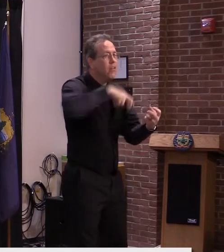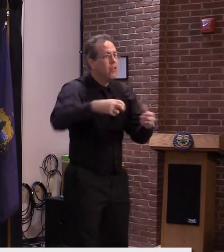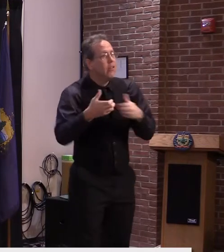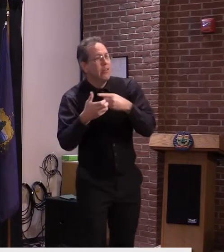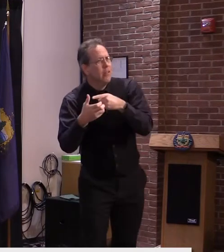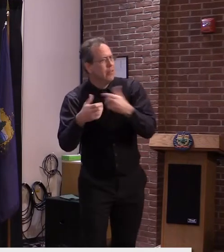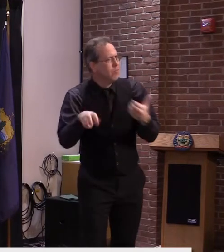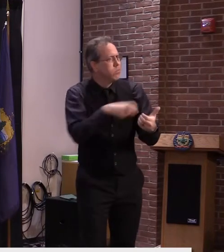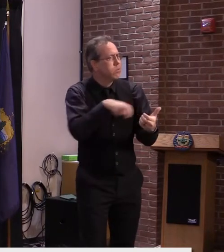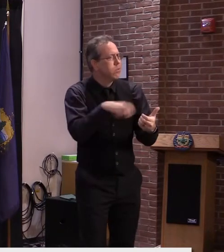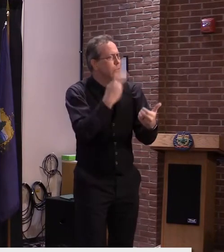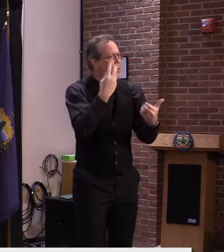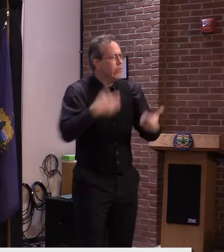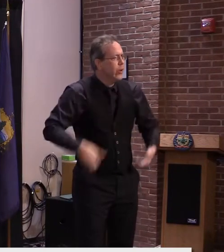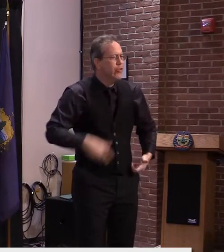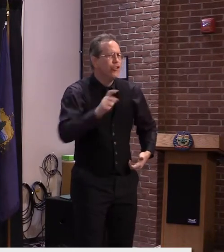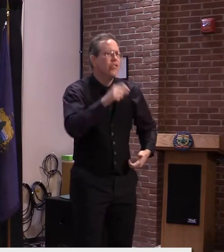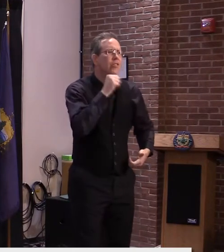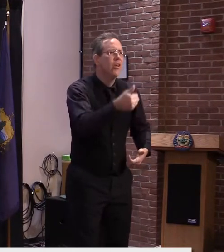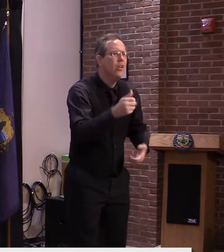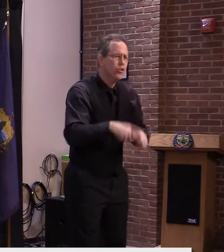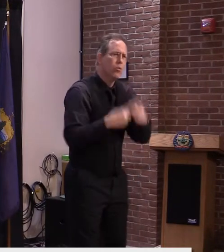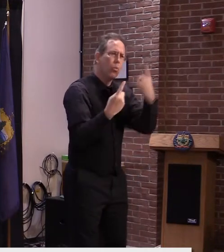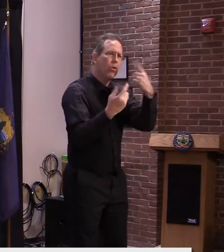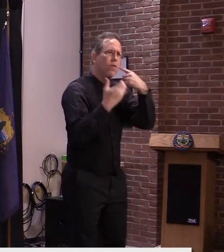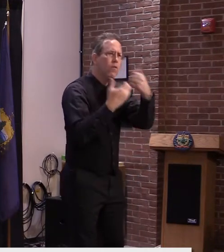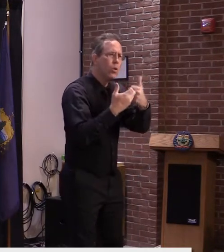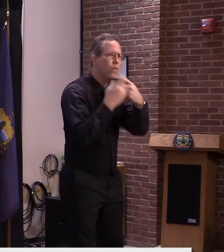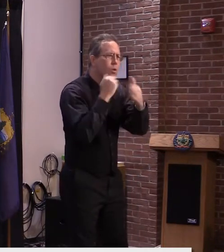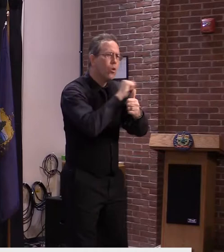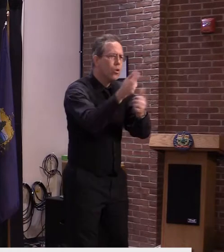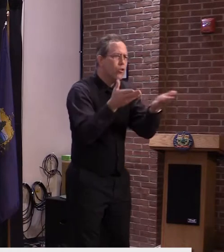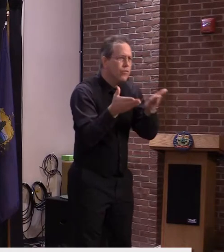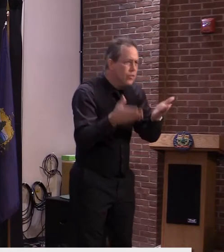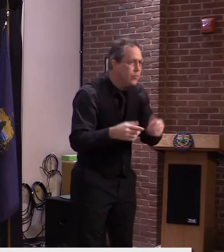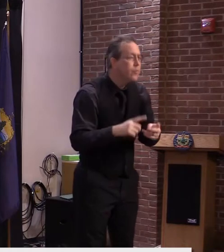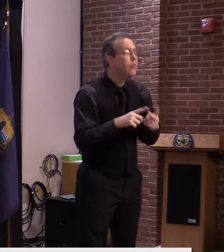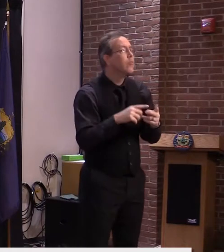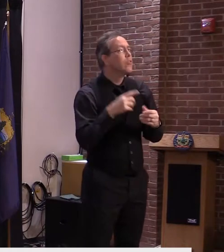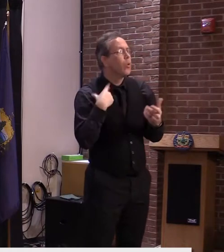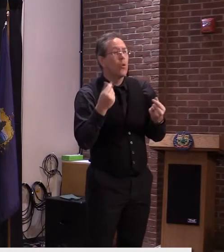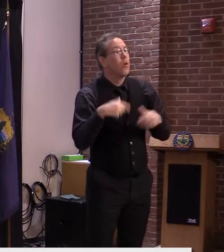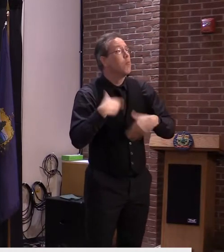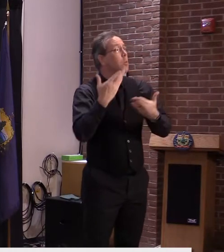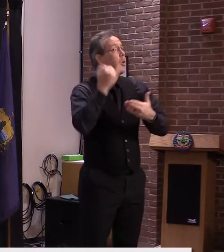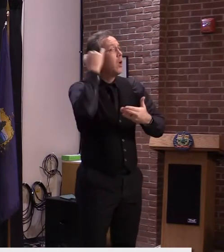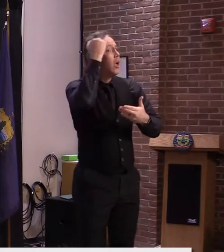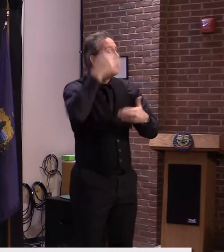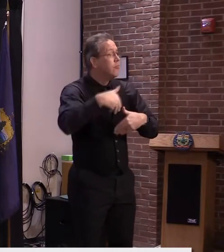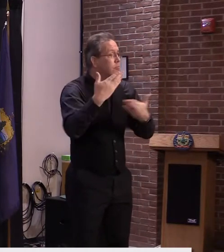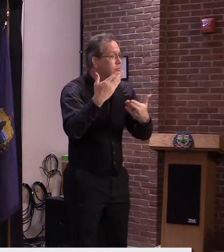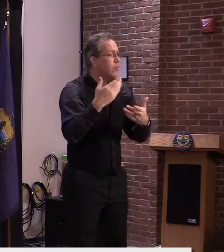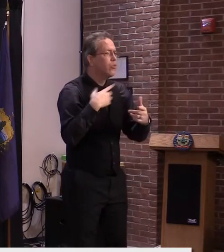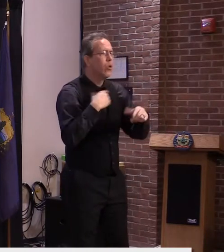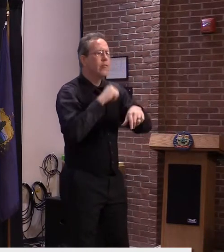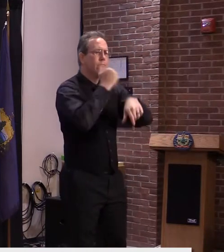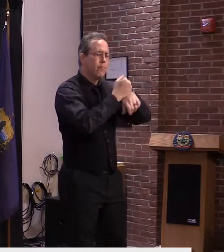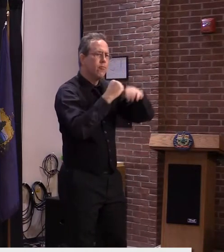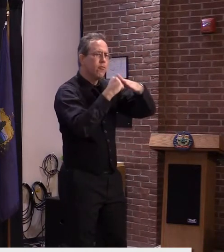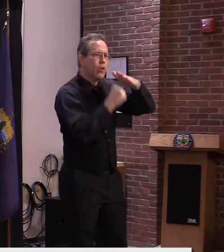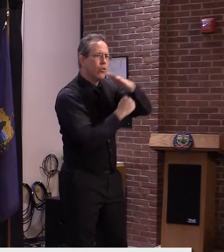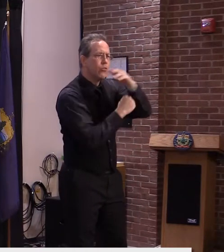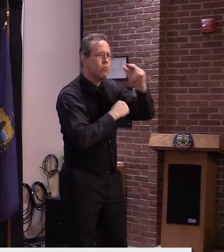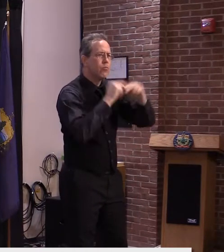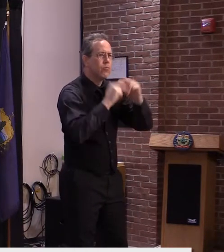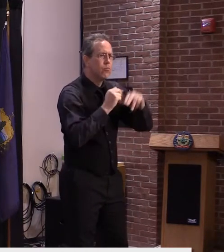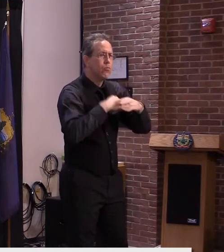Here's what the governor's proposing. We would establish and fund a critical communications infrastructure program to be carried out by the